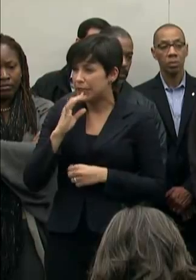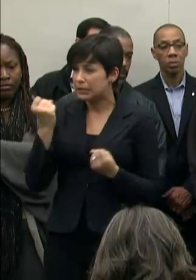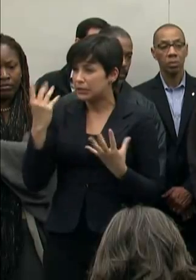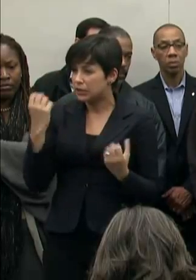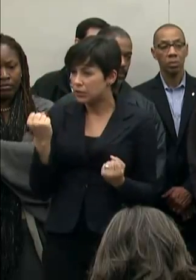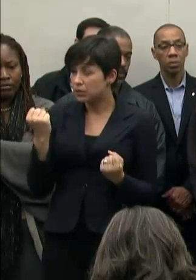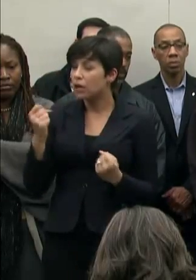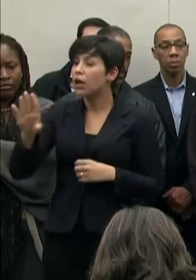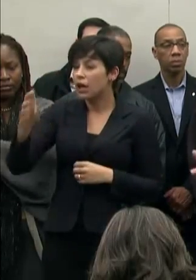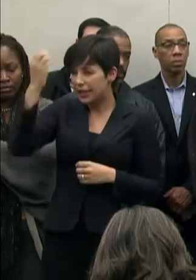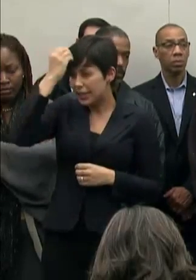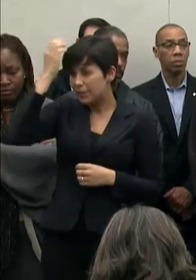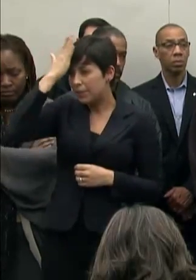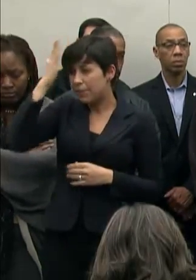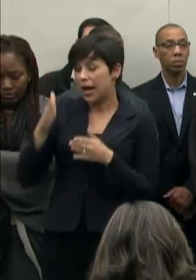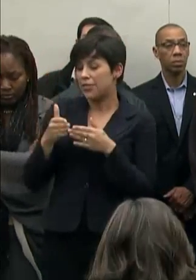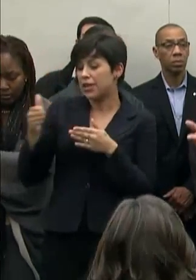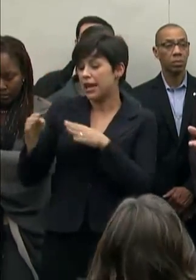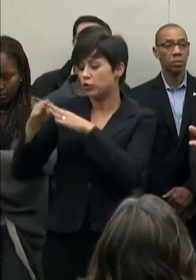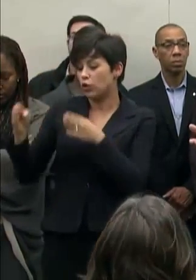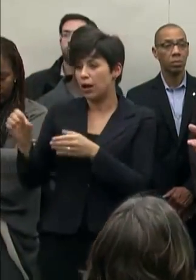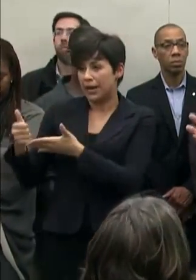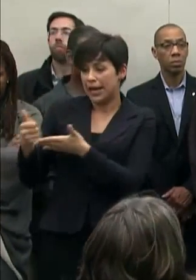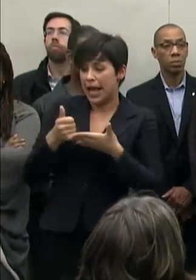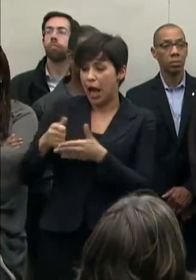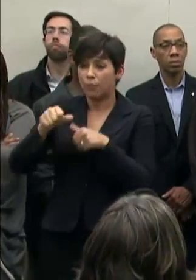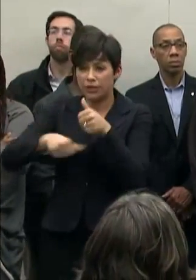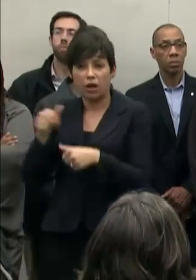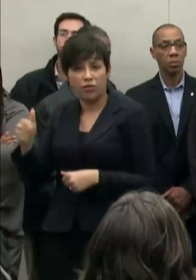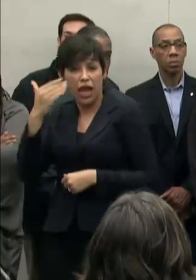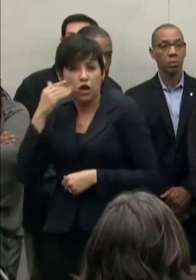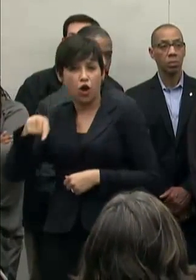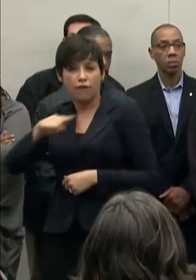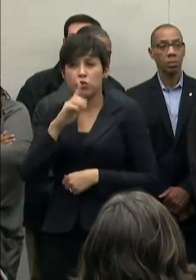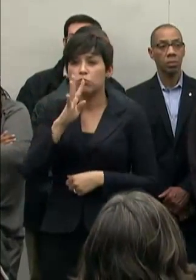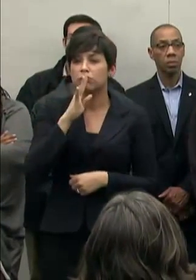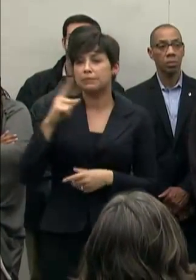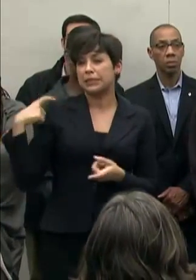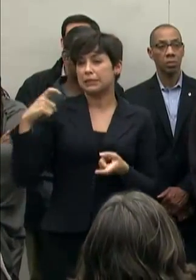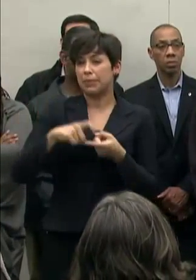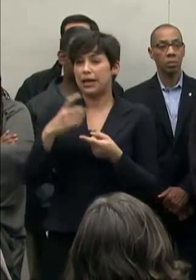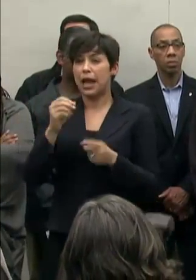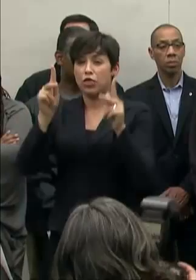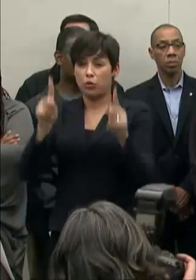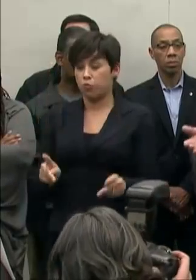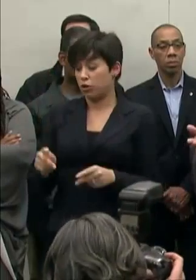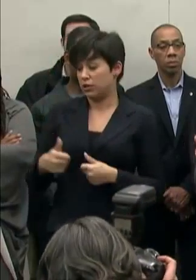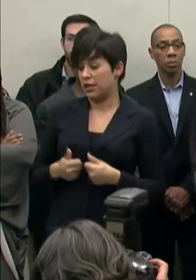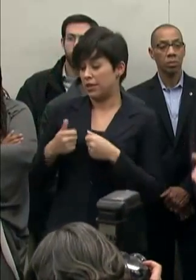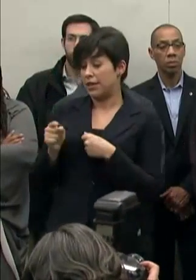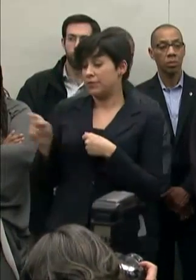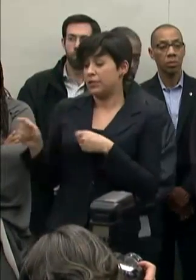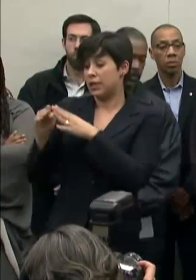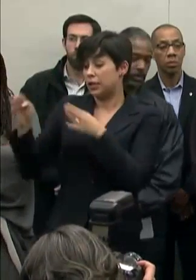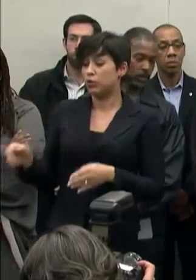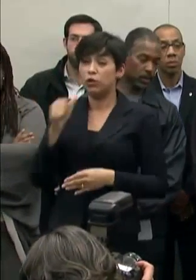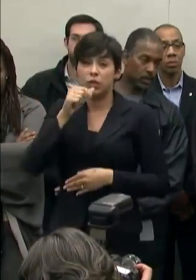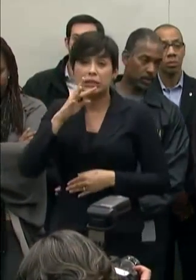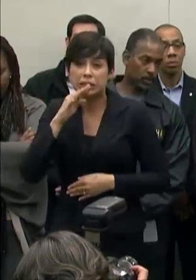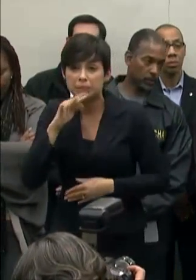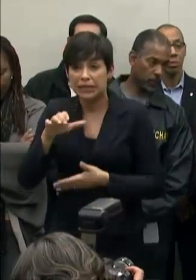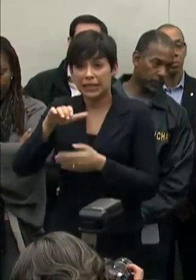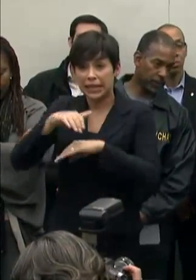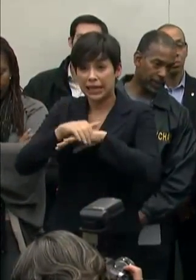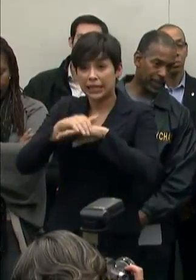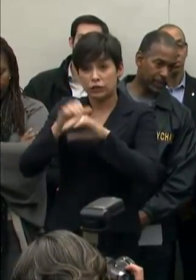help each other, and they know if you speak Spanish, and the person next door doesn't speak any English, but you do, helping them